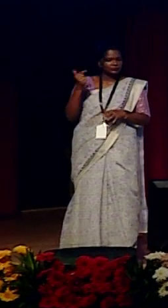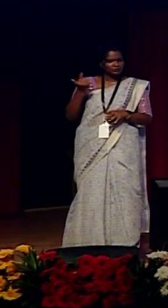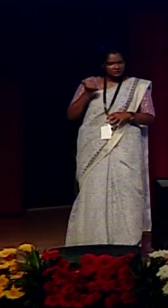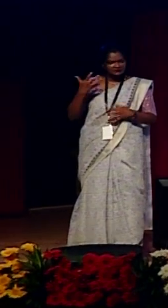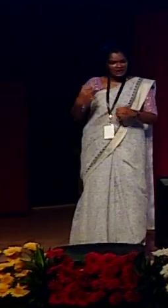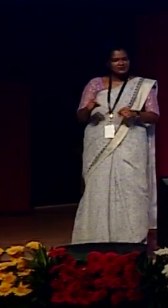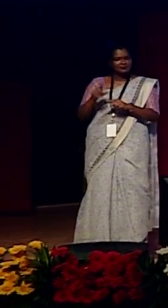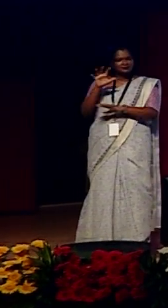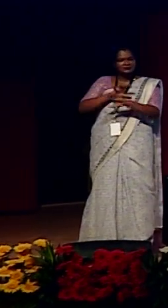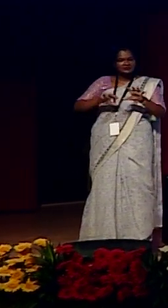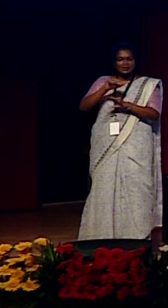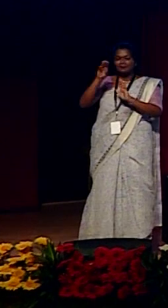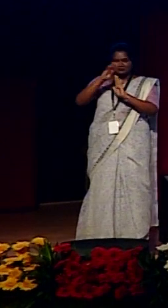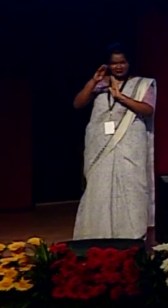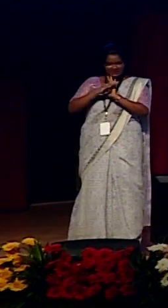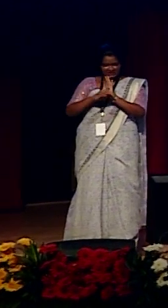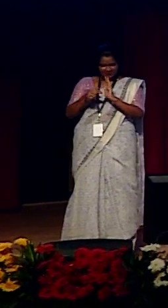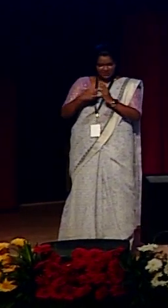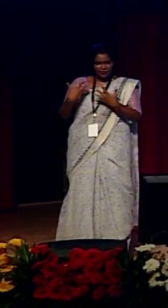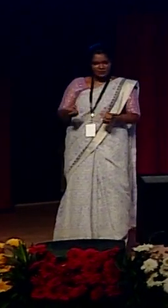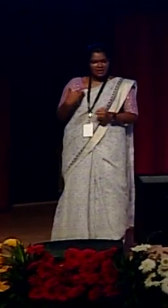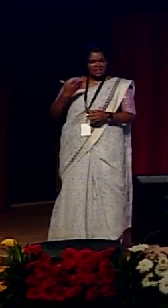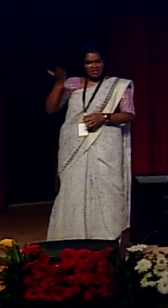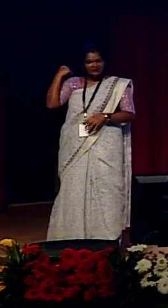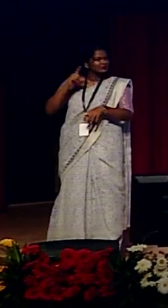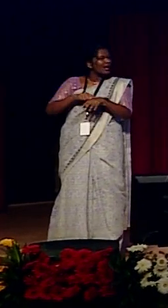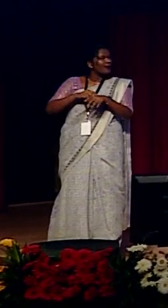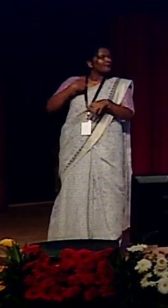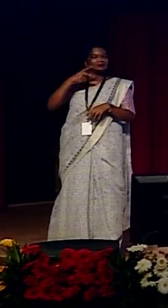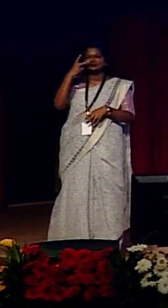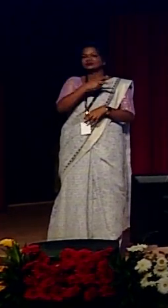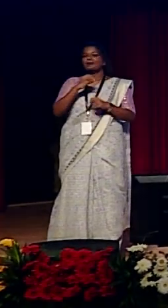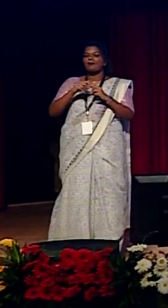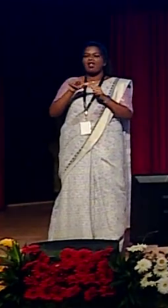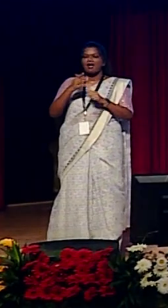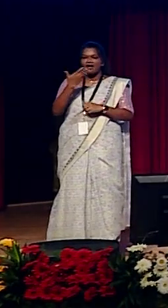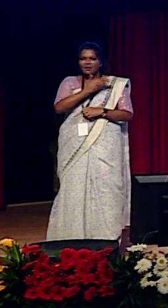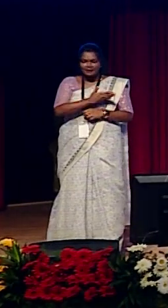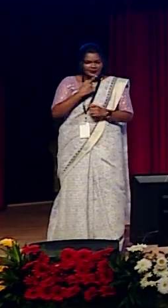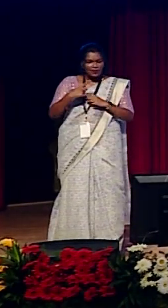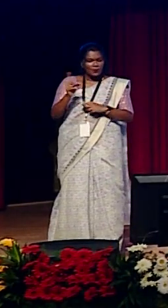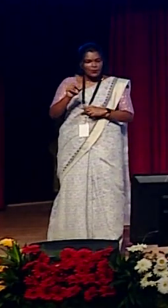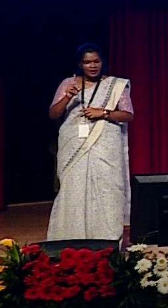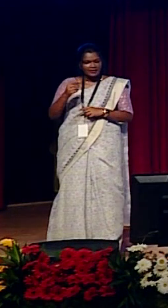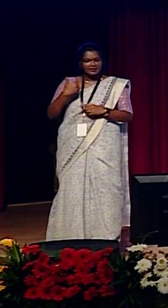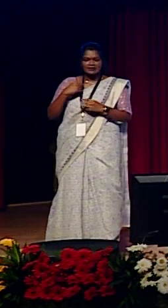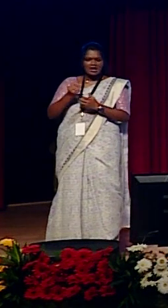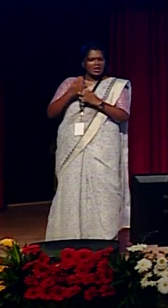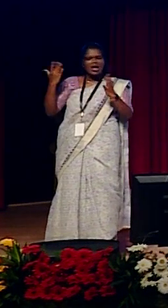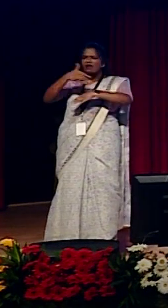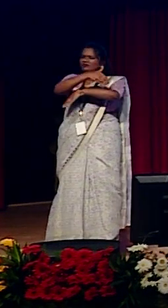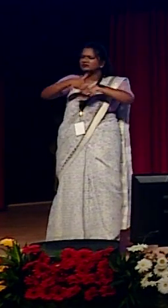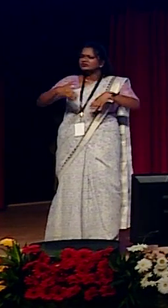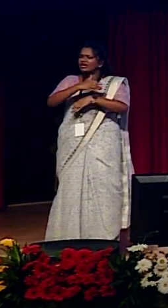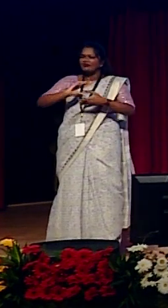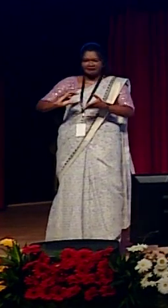user-centric design principles. So I vividly remember last year sitting there listening to Professor Bala's talk, where we put in a lot of engineering effort